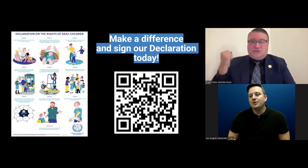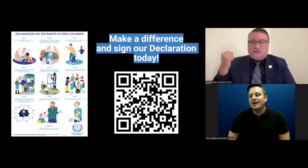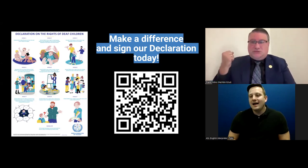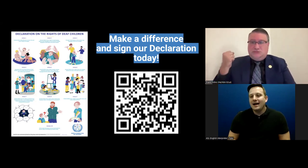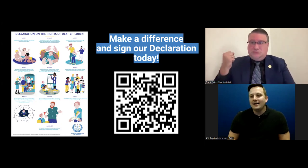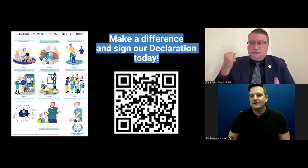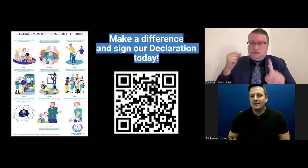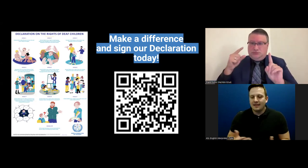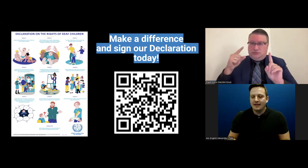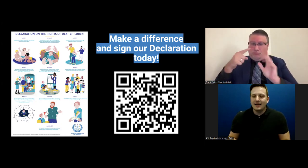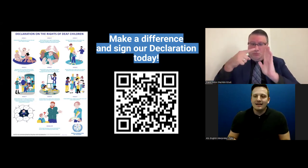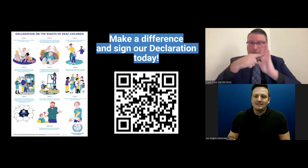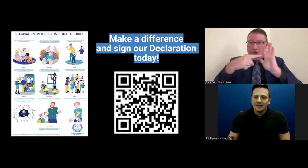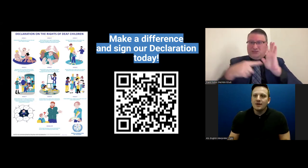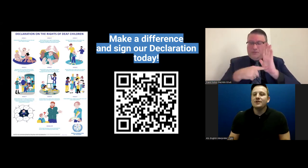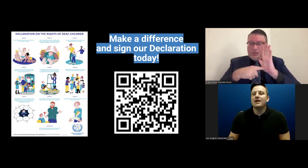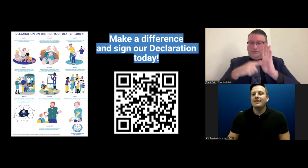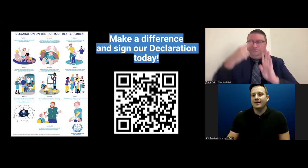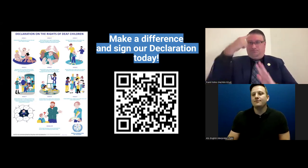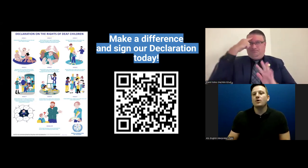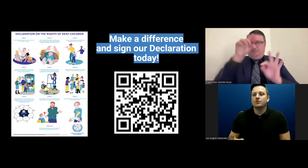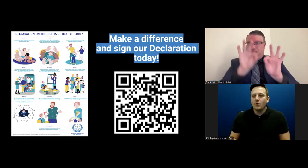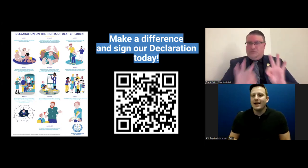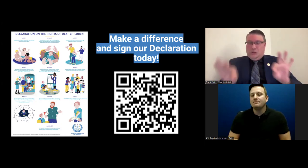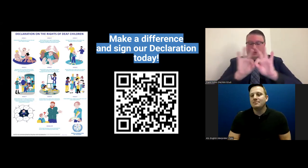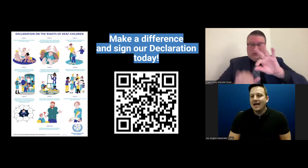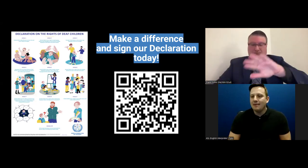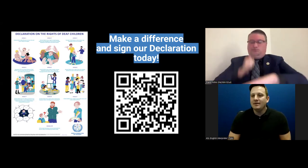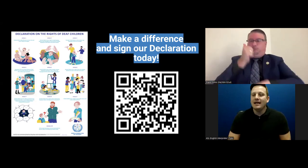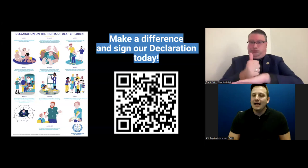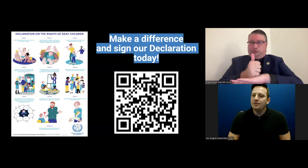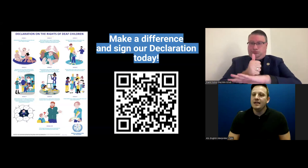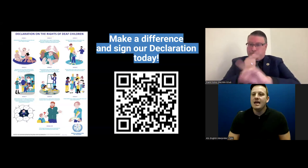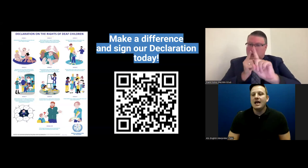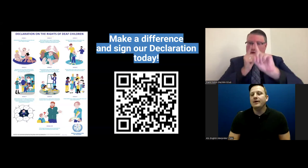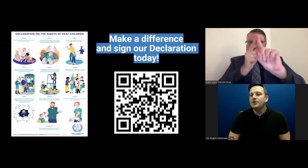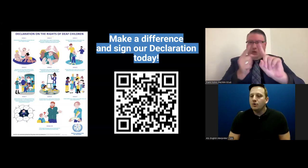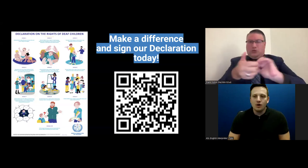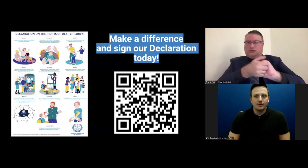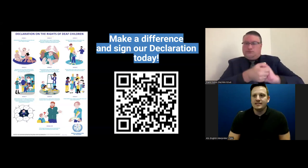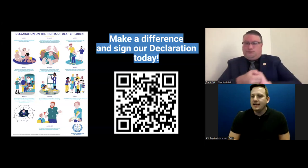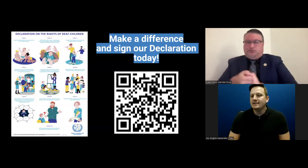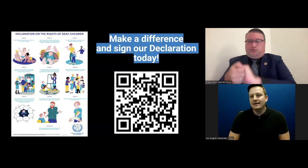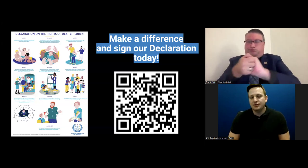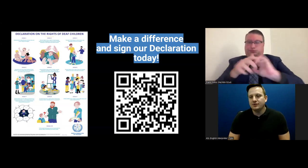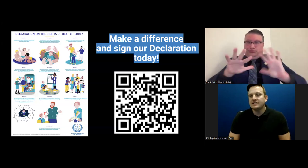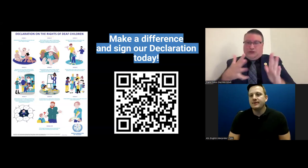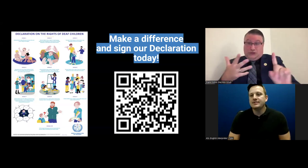to sign language and therefore growing up to be happy and healthy, and we no longer see deaf children experiencing